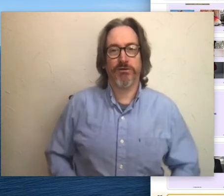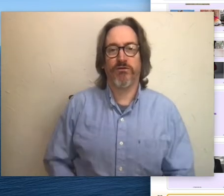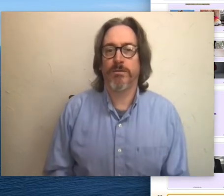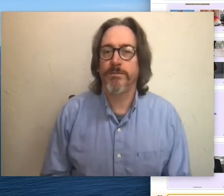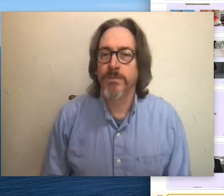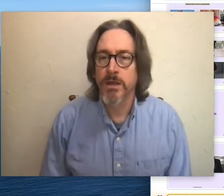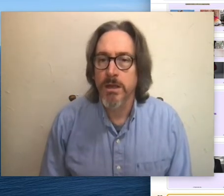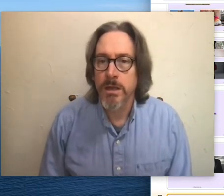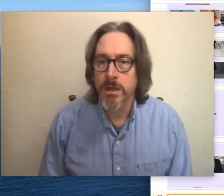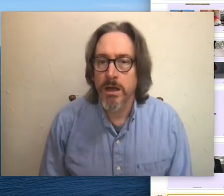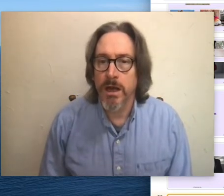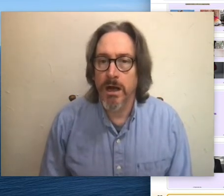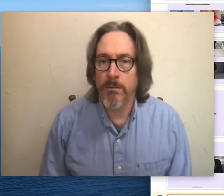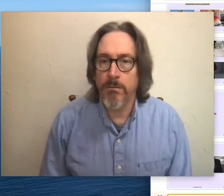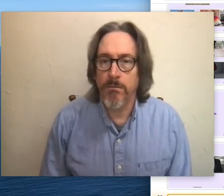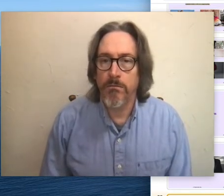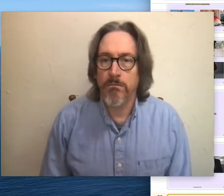Military uniform.